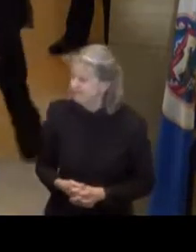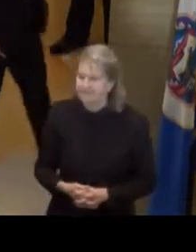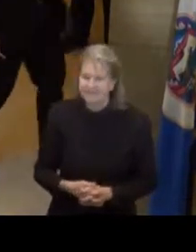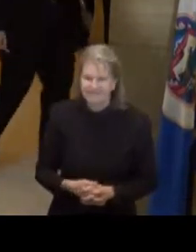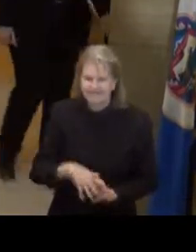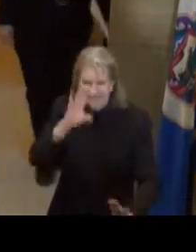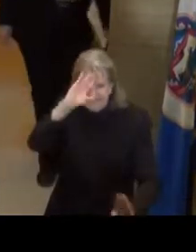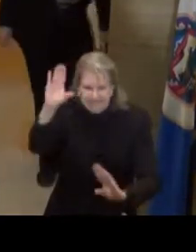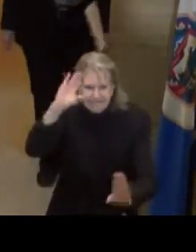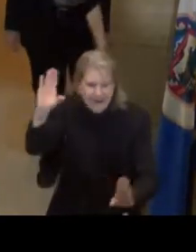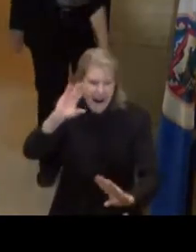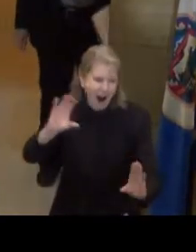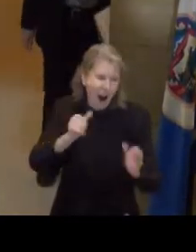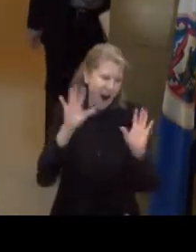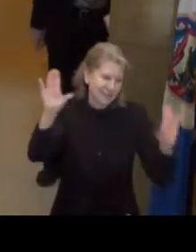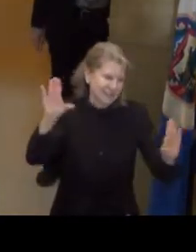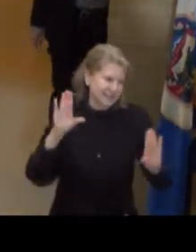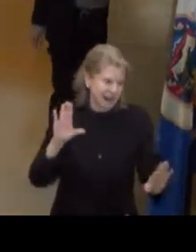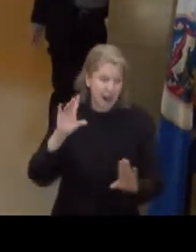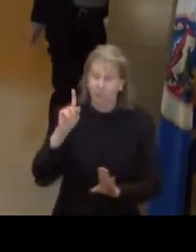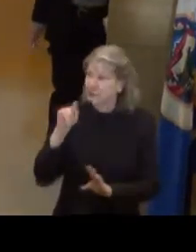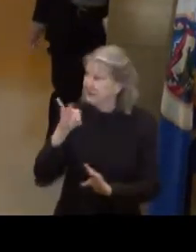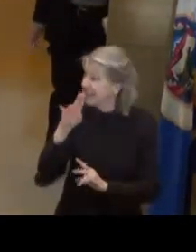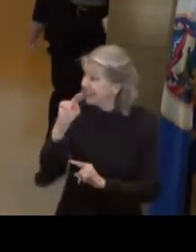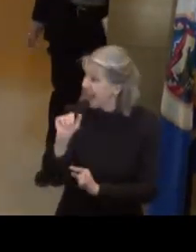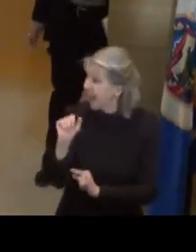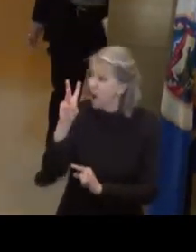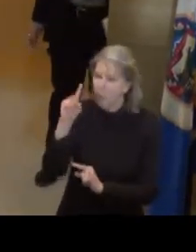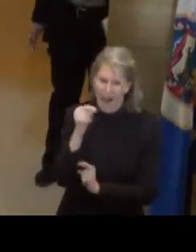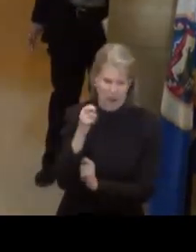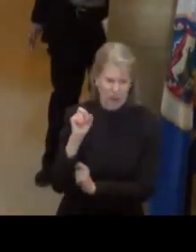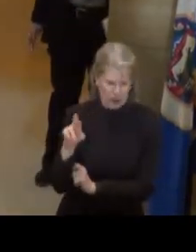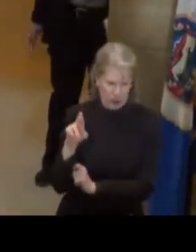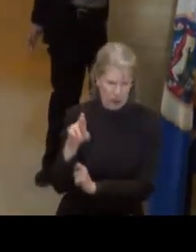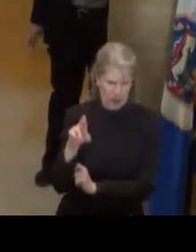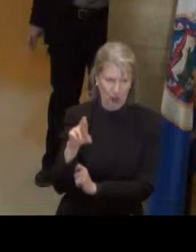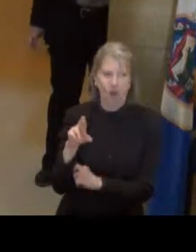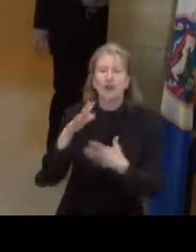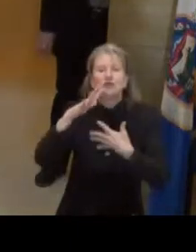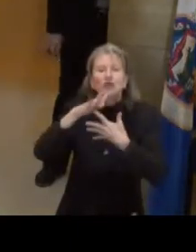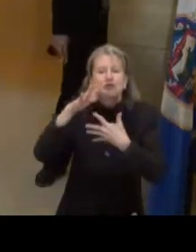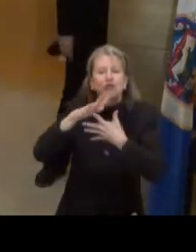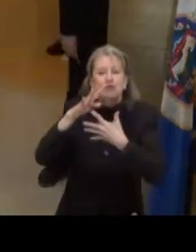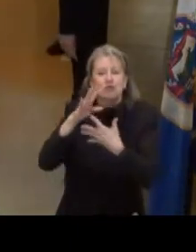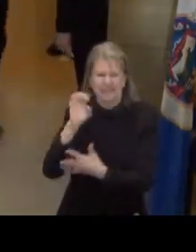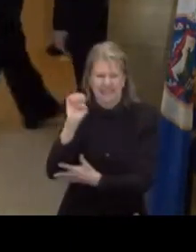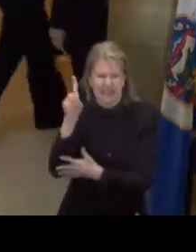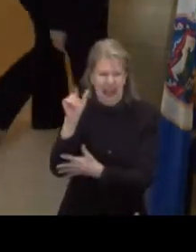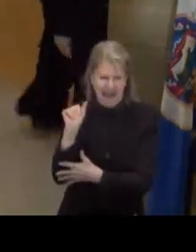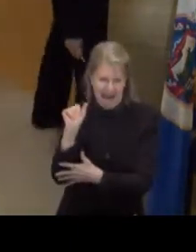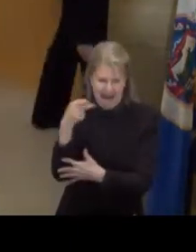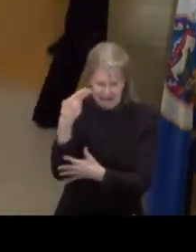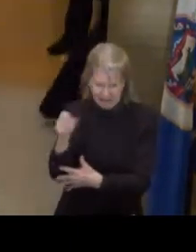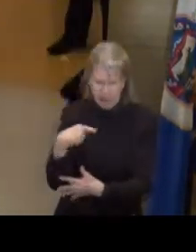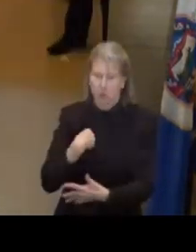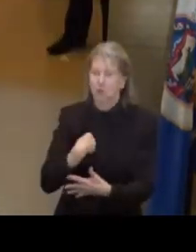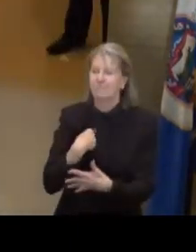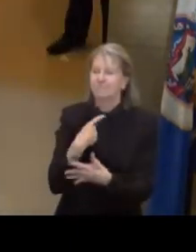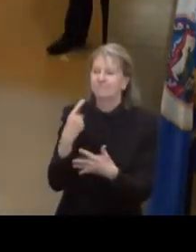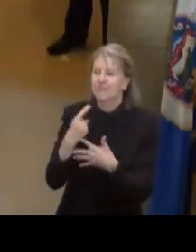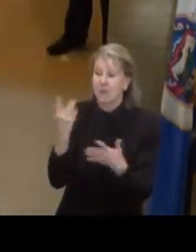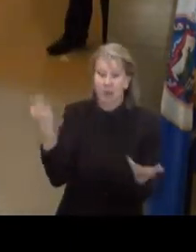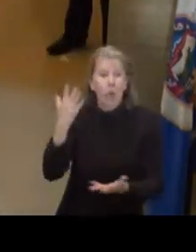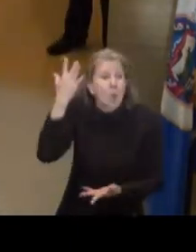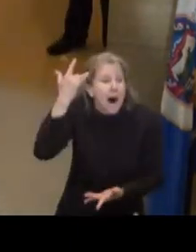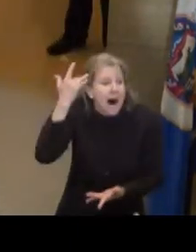Hi, that was awesome, you guys. My name is Christina Wagner. I am a junior at Edina High School. I'm here because I have